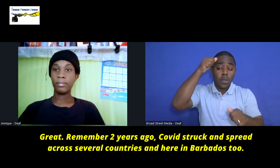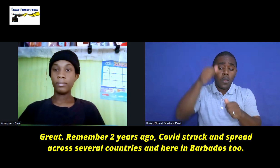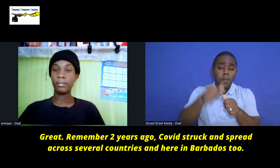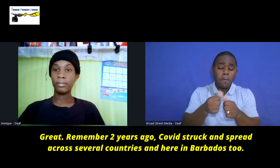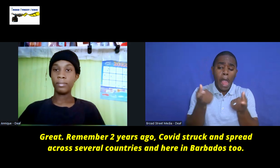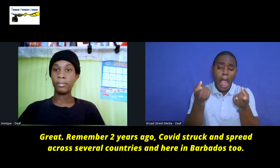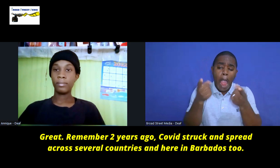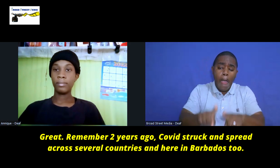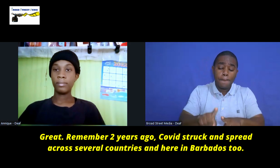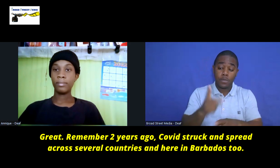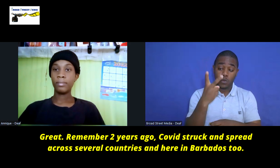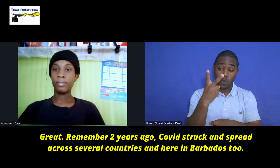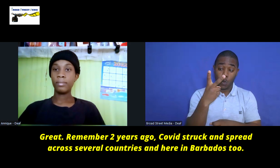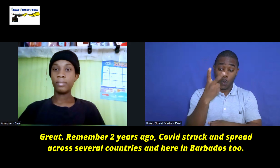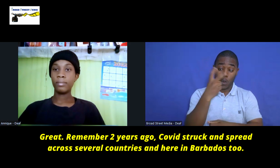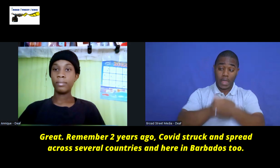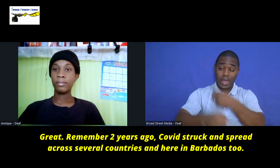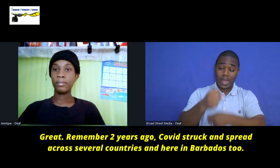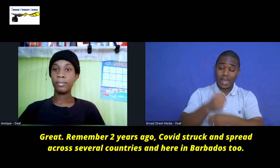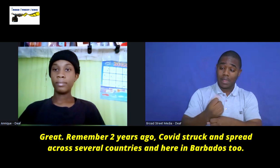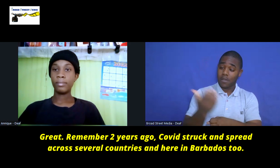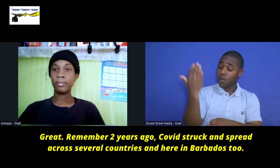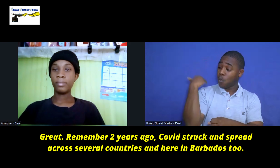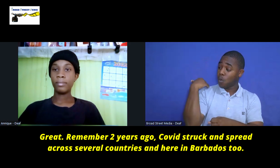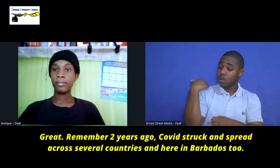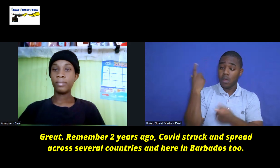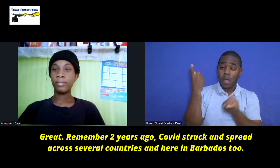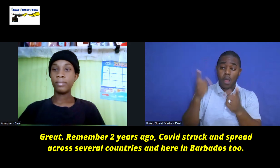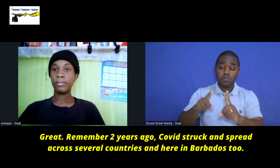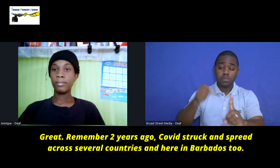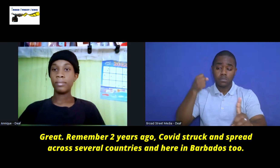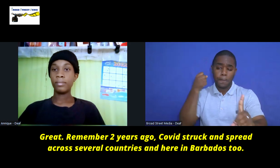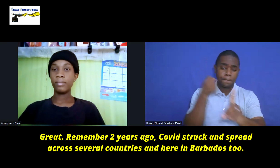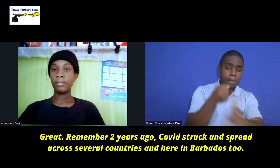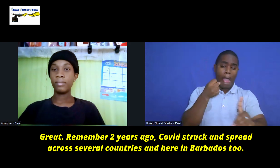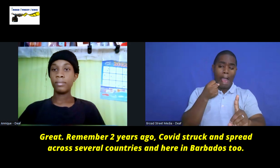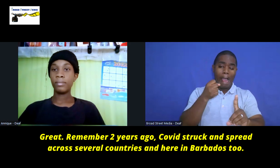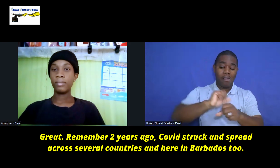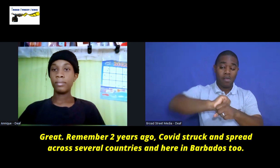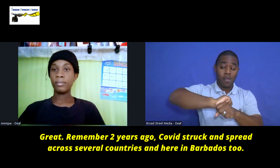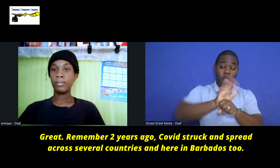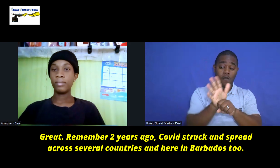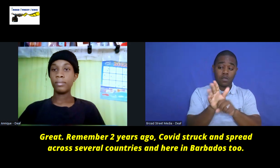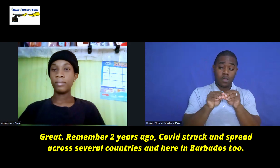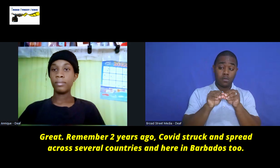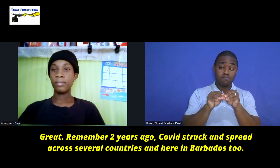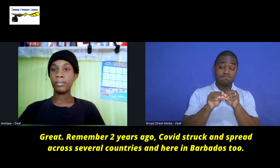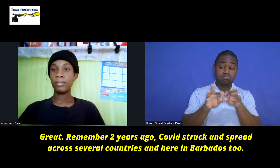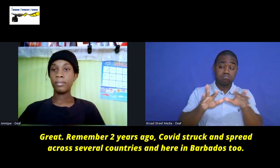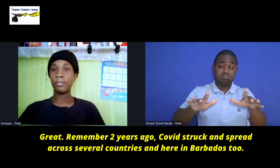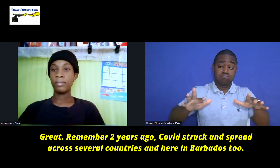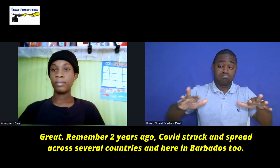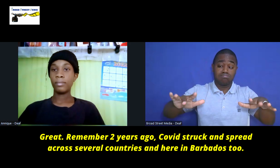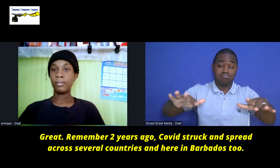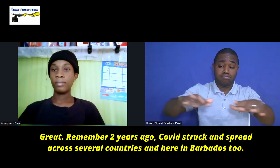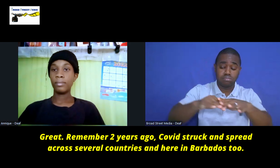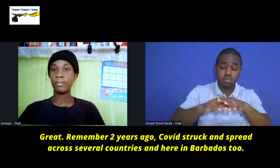Great. Remember 2 years ago, COVID struck and spread across several